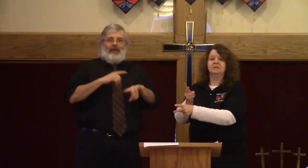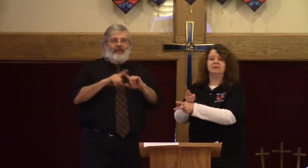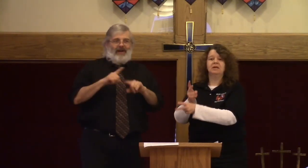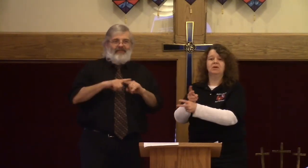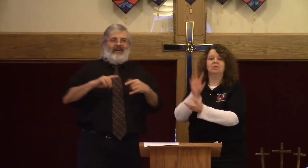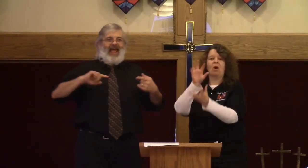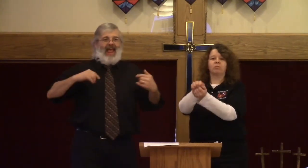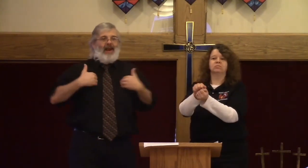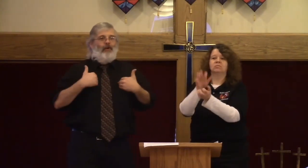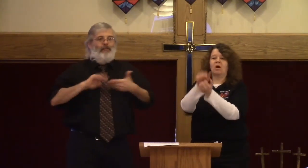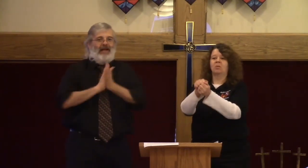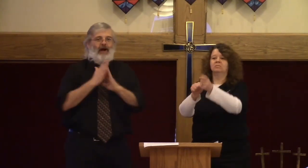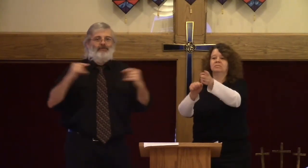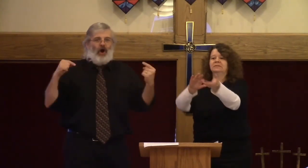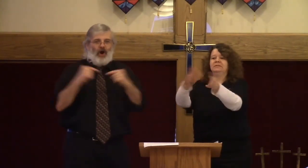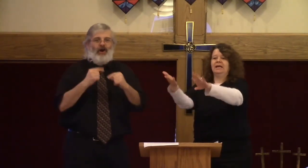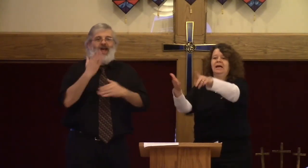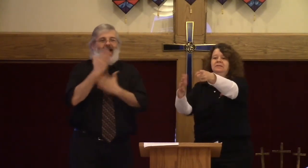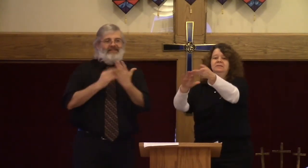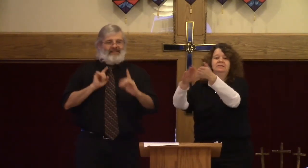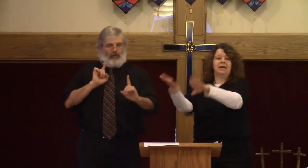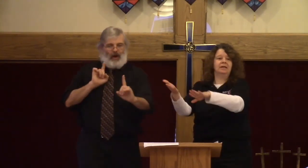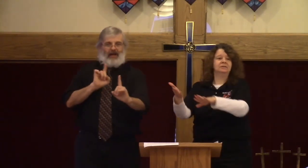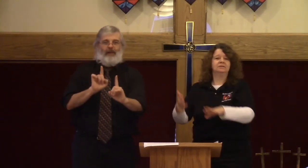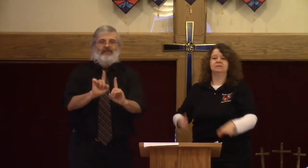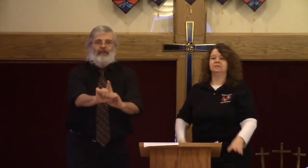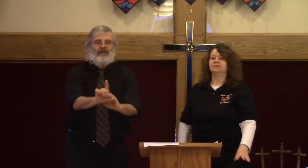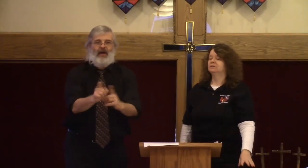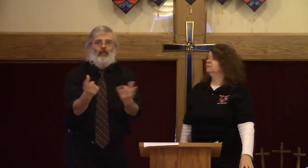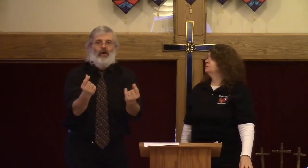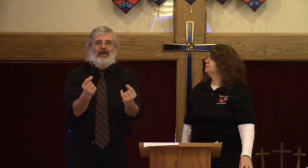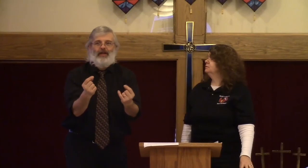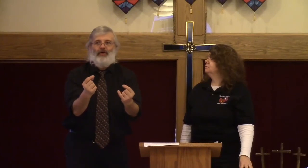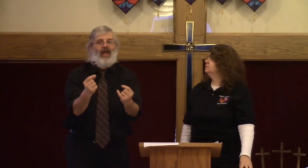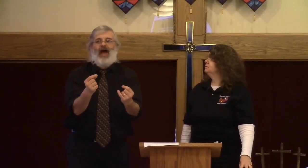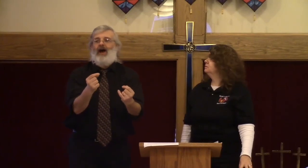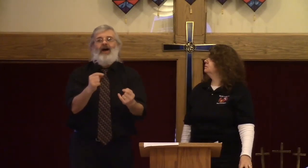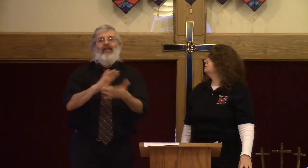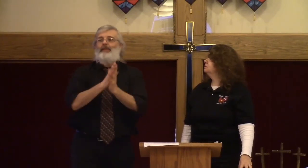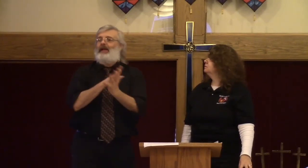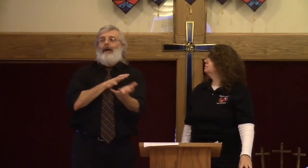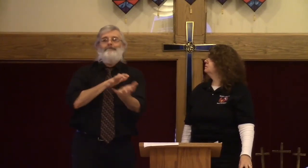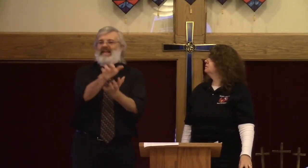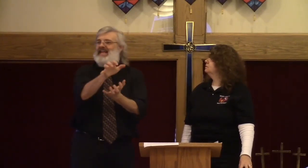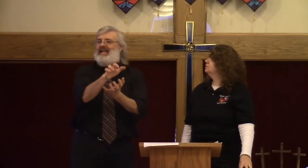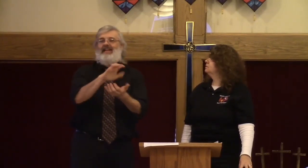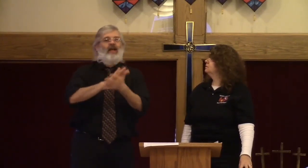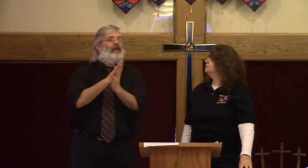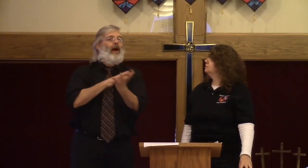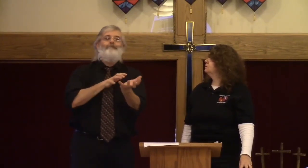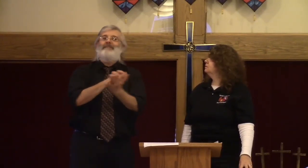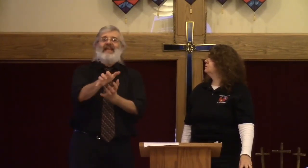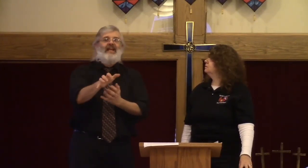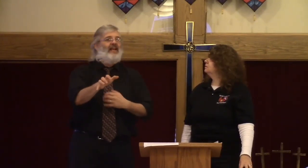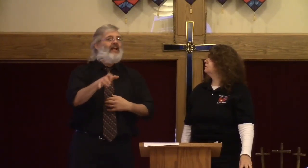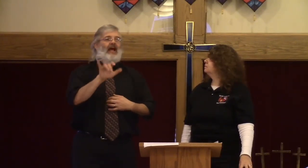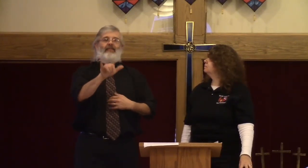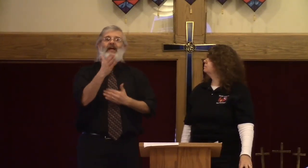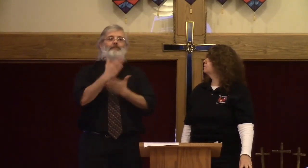But if an animal becomes hurt and someone comes up to them, what do? Yeah, they become mean. And that's part